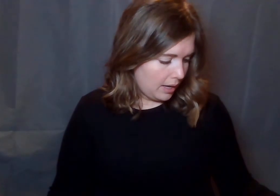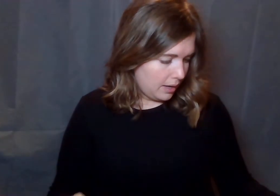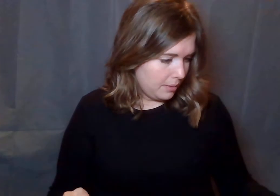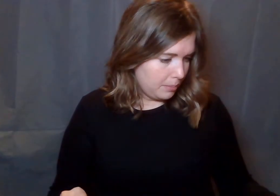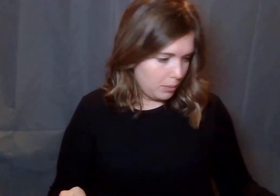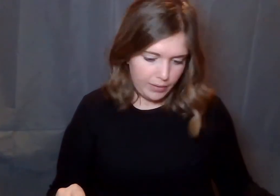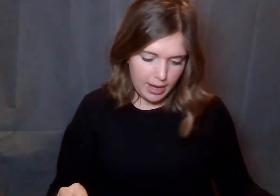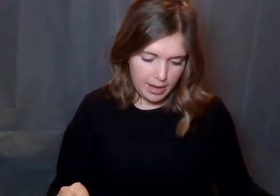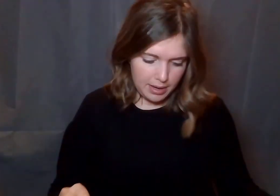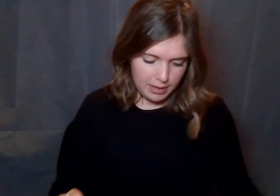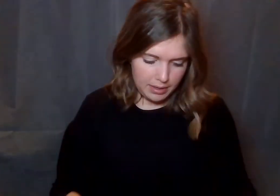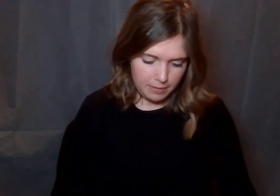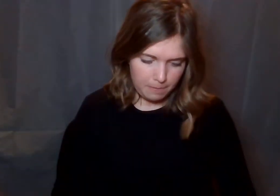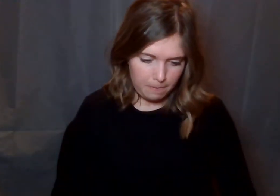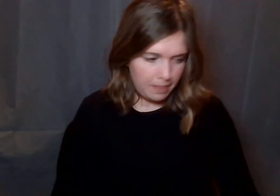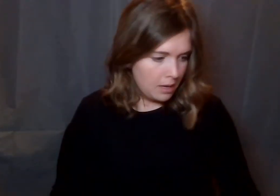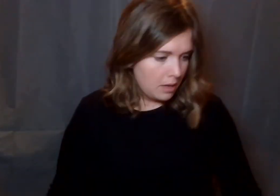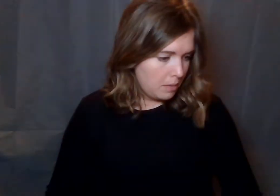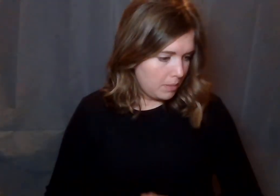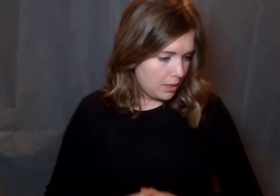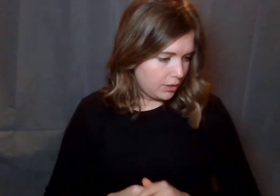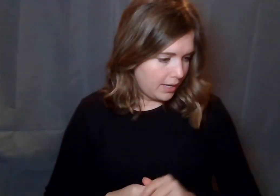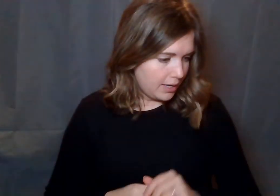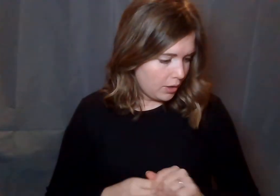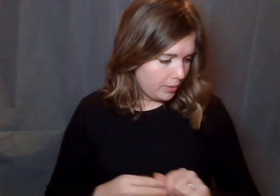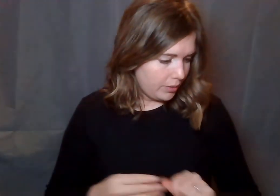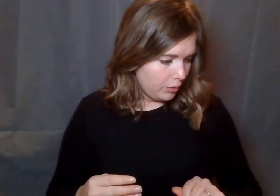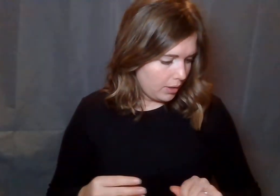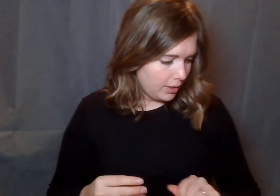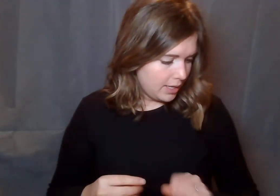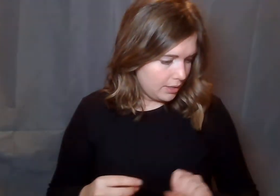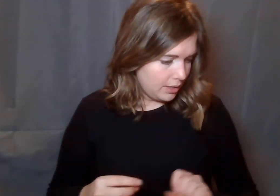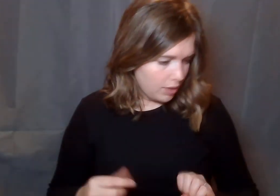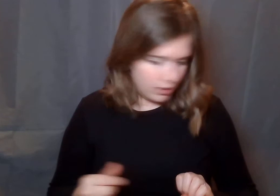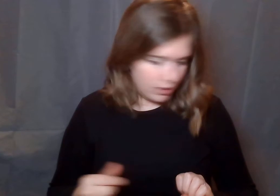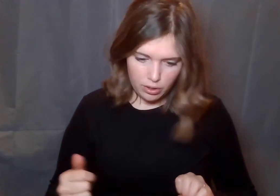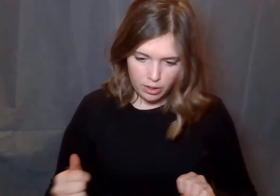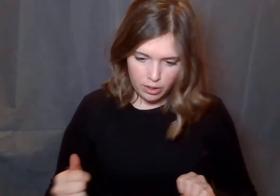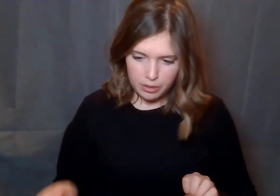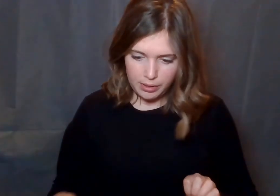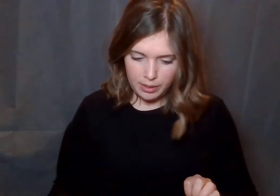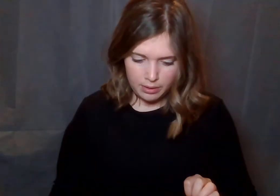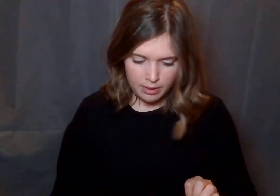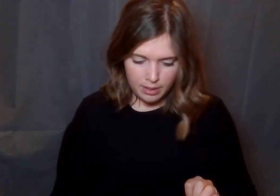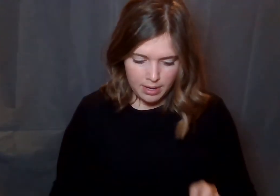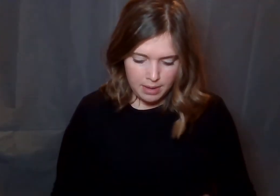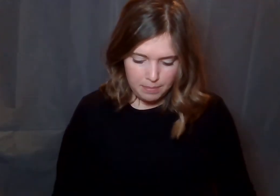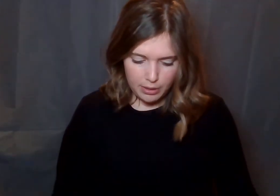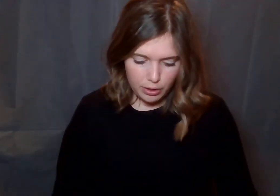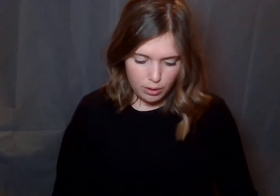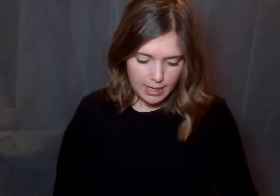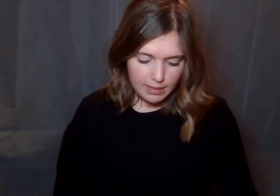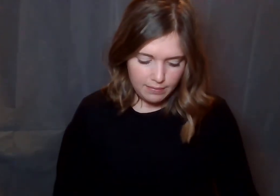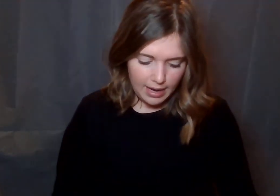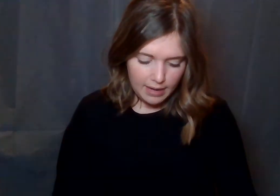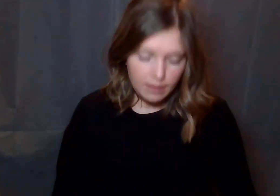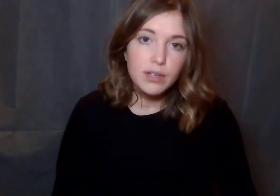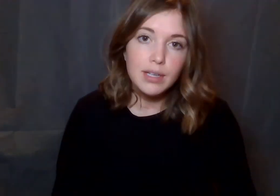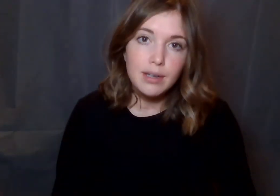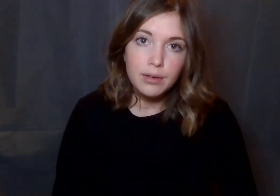Okay, moving on. Make sure that you're going through all the key structures. Page 295, there's another